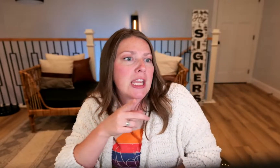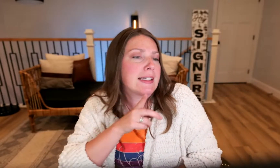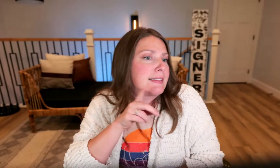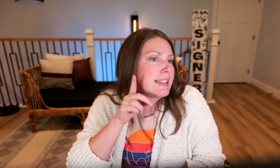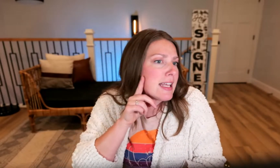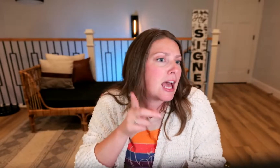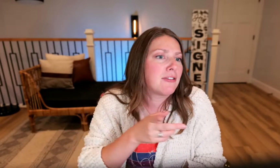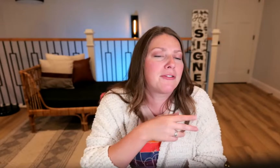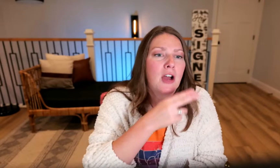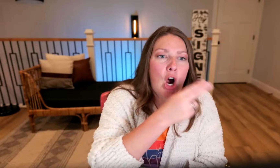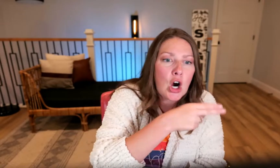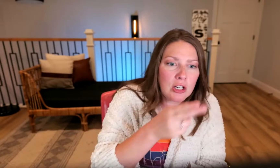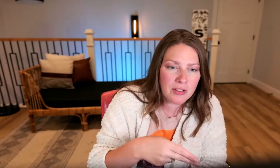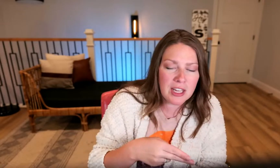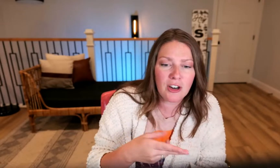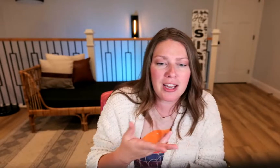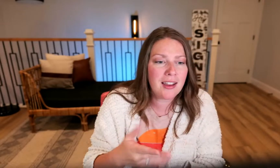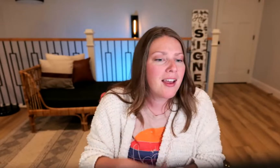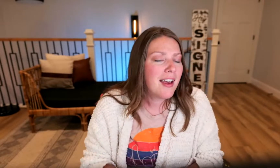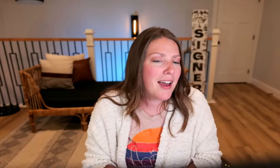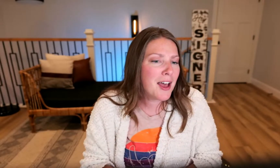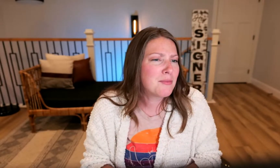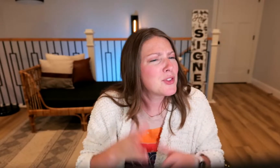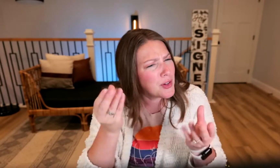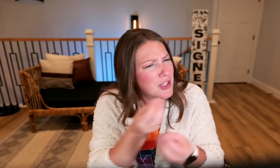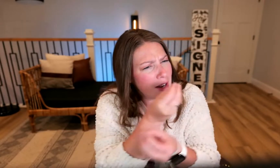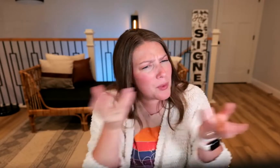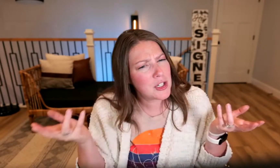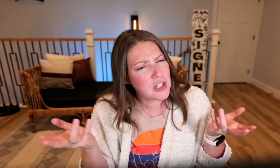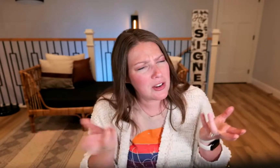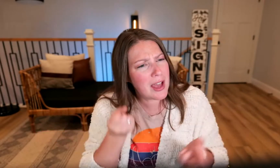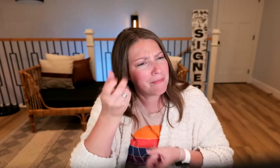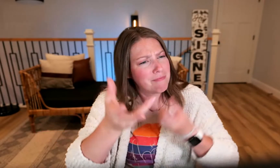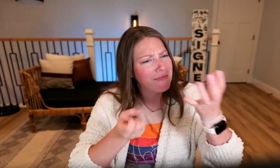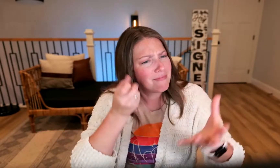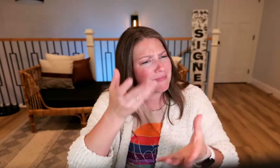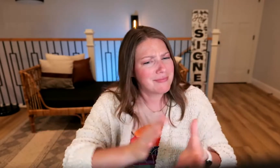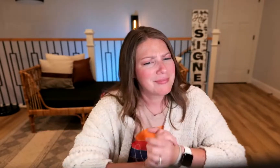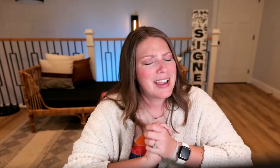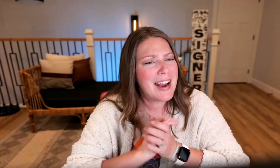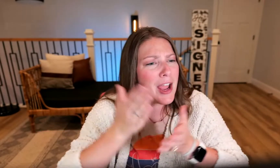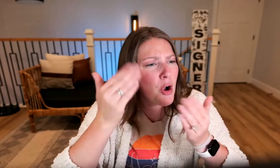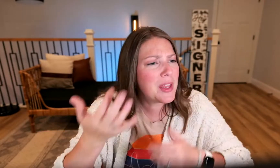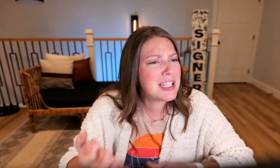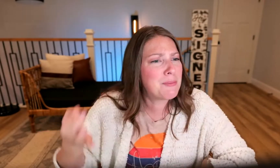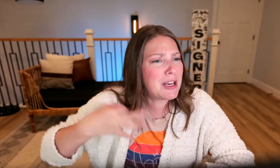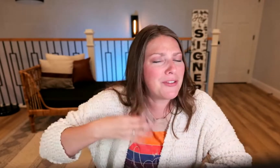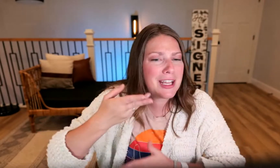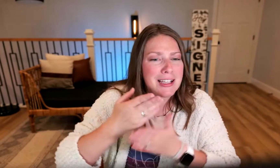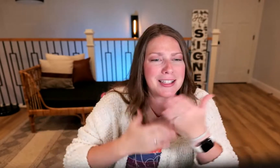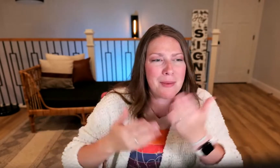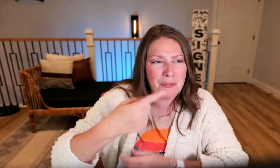hearing, deaf, hard of hearing. So I just kind of wanted to share that. And I hope that it's benefiting some of